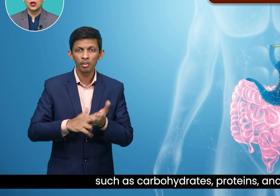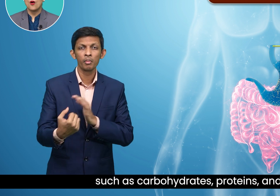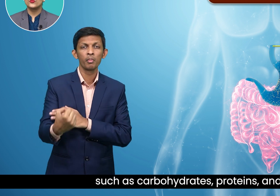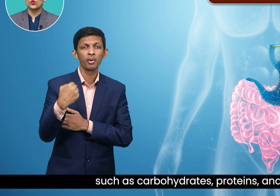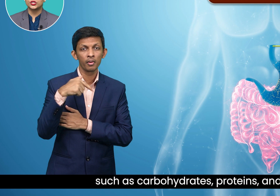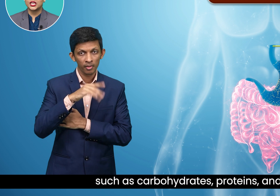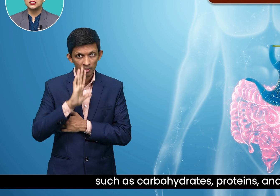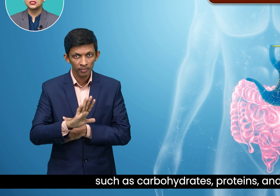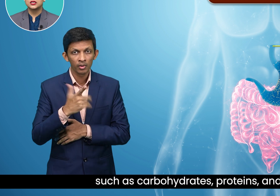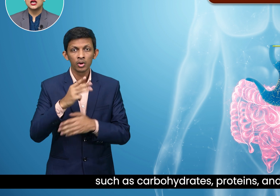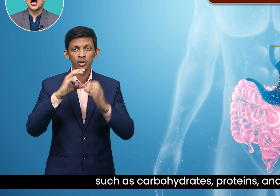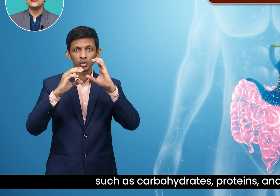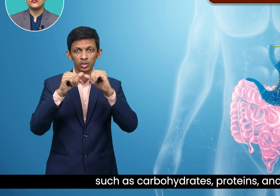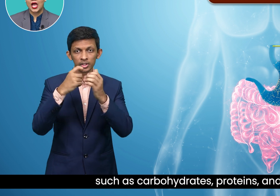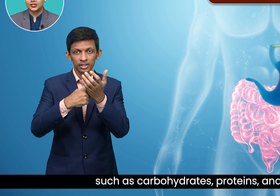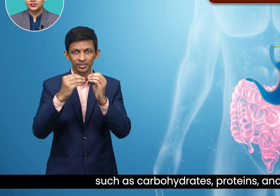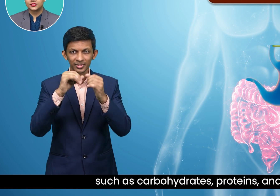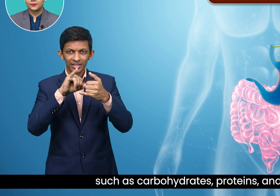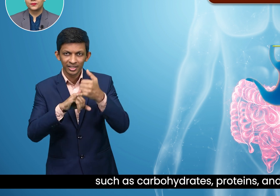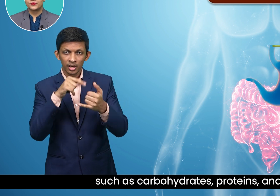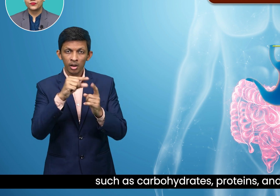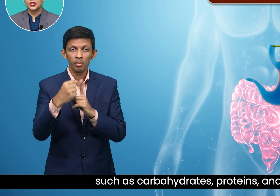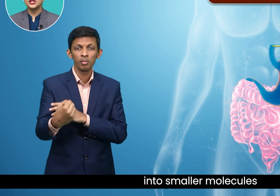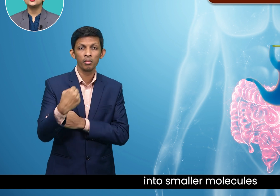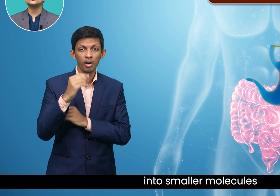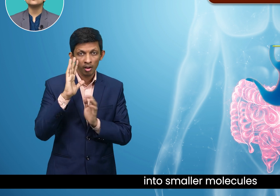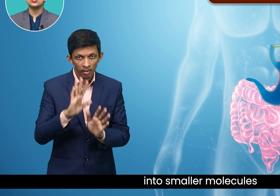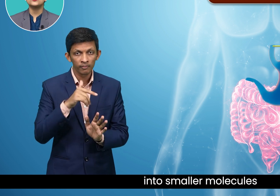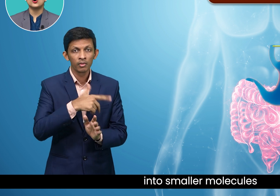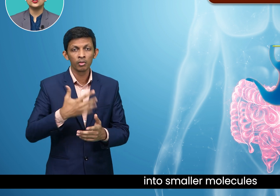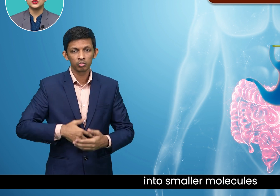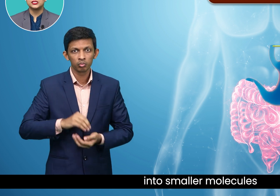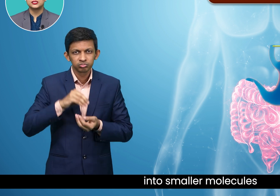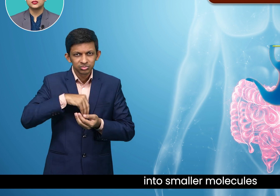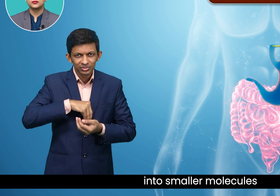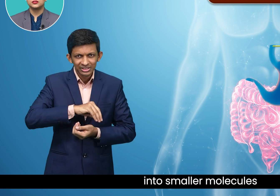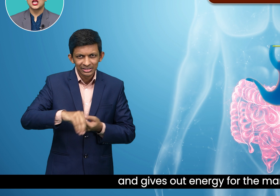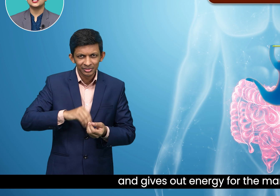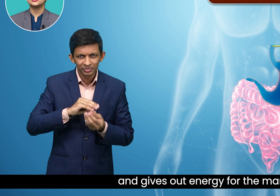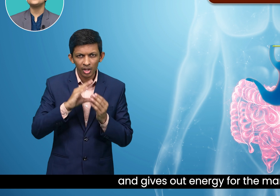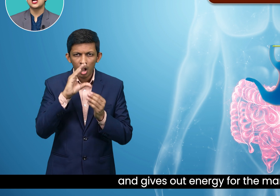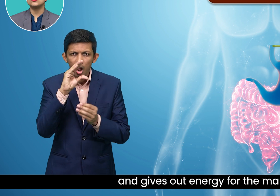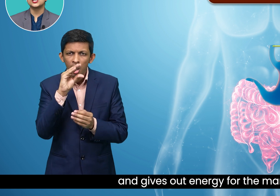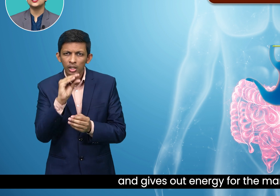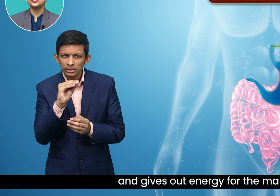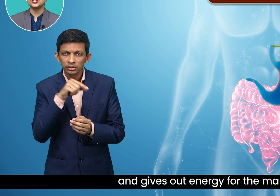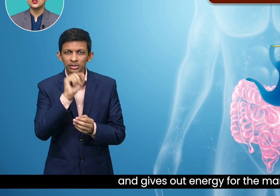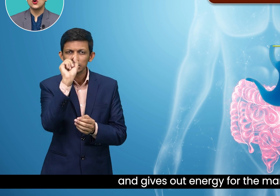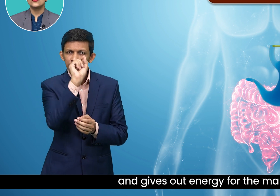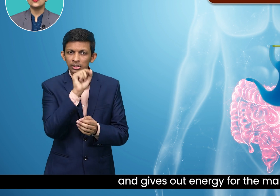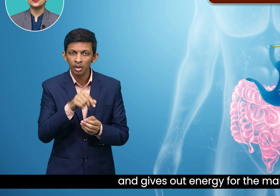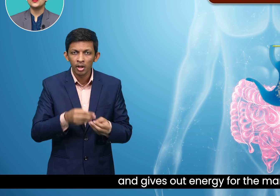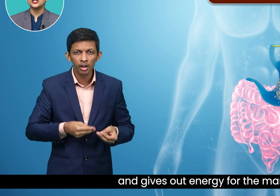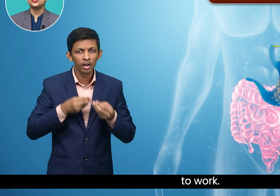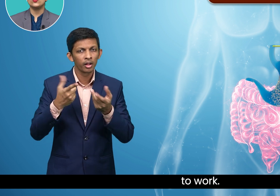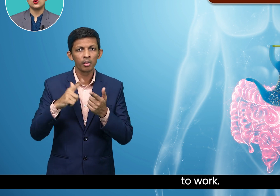carbohydrates, proteins, and fats into smaller molecules and gives out energy